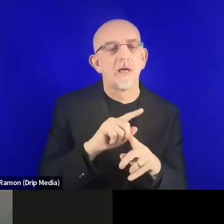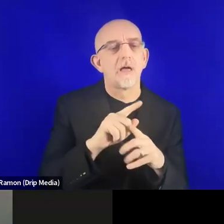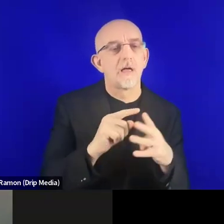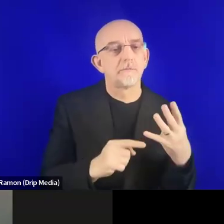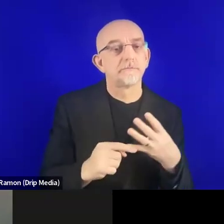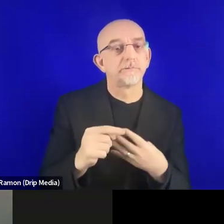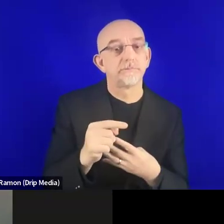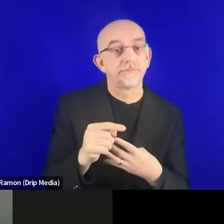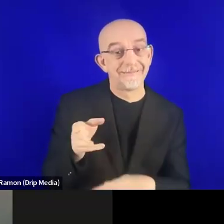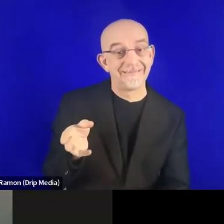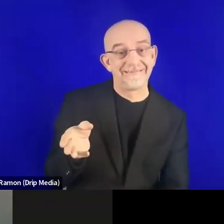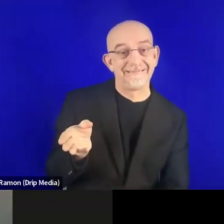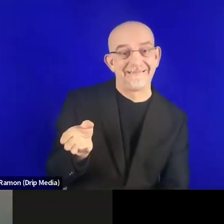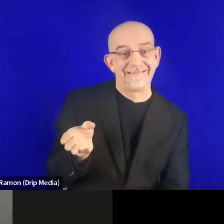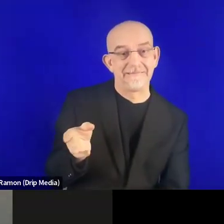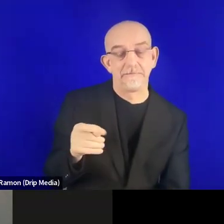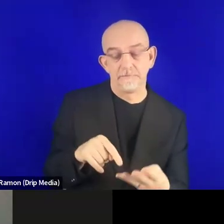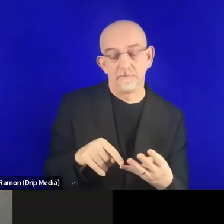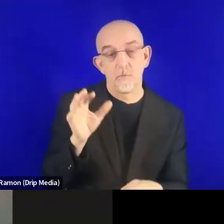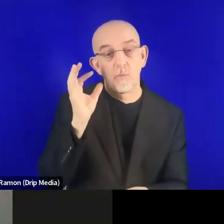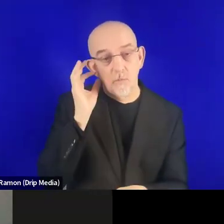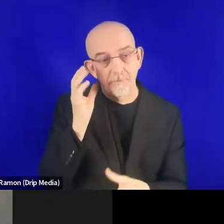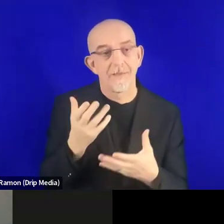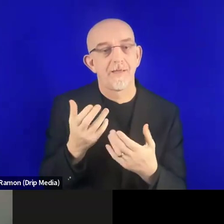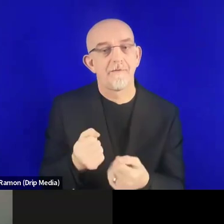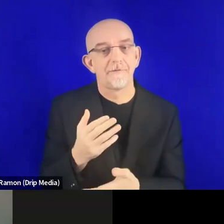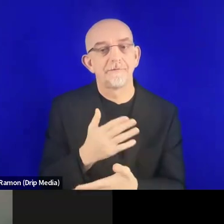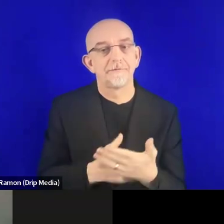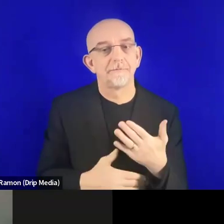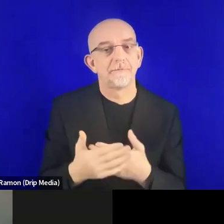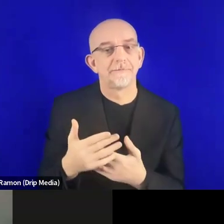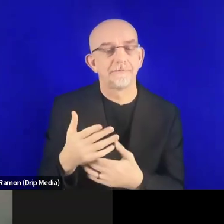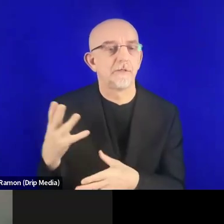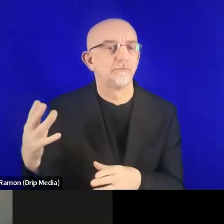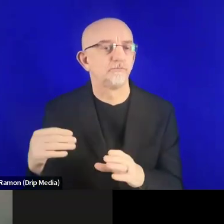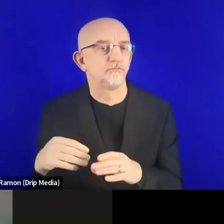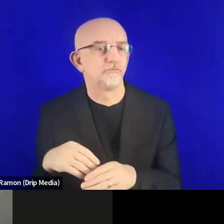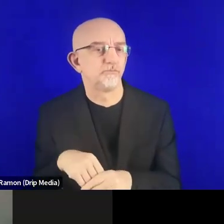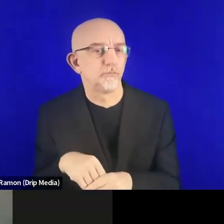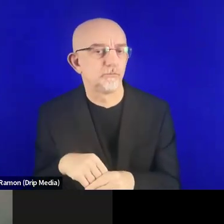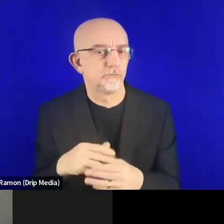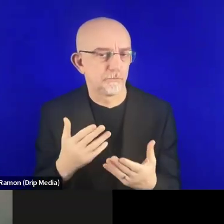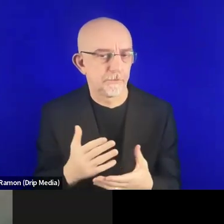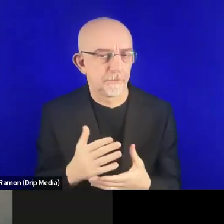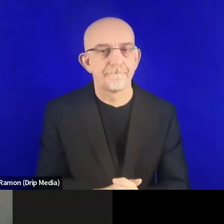with disability when it comes to climate change. And it prompted us to